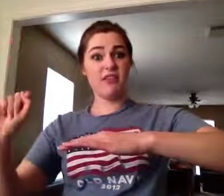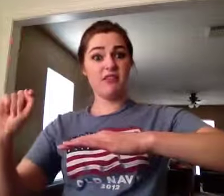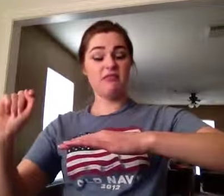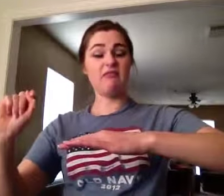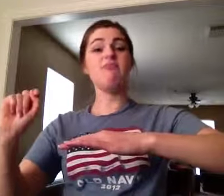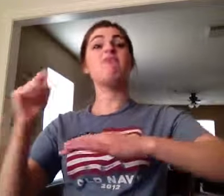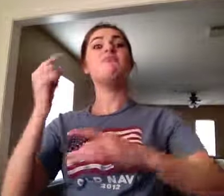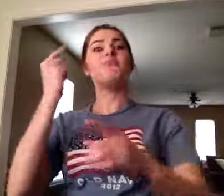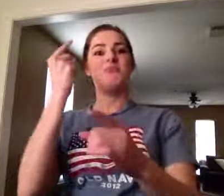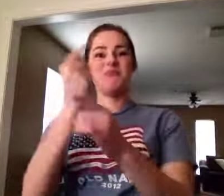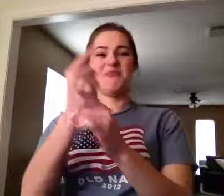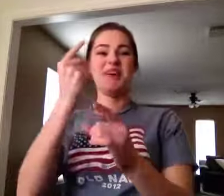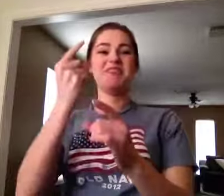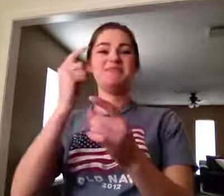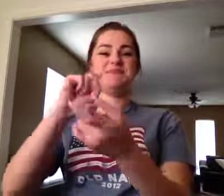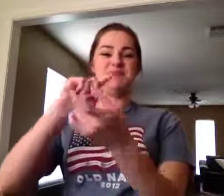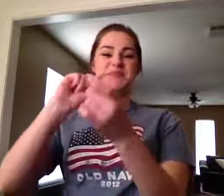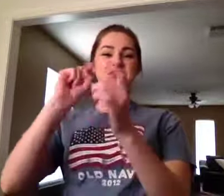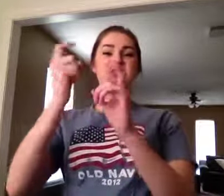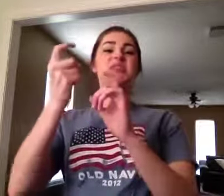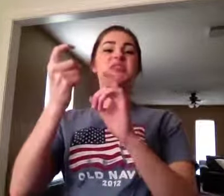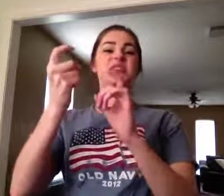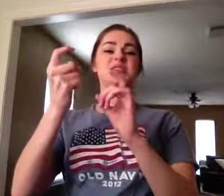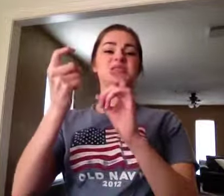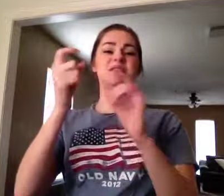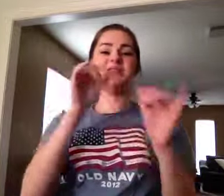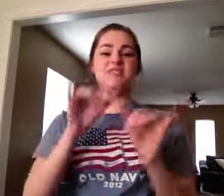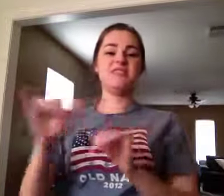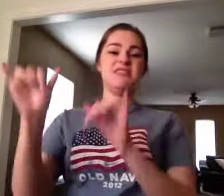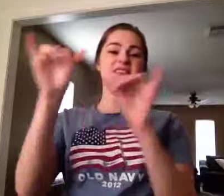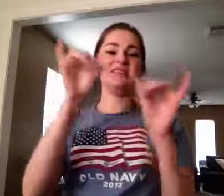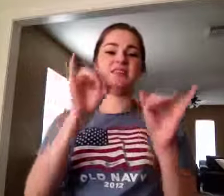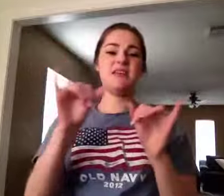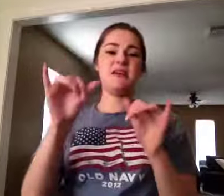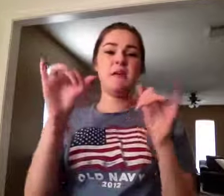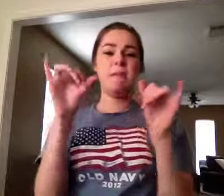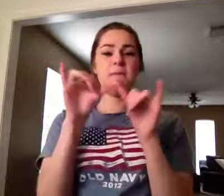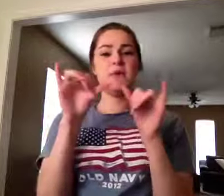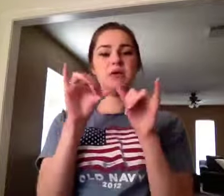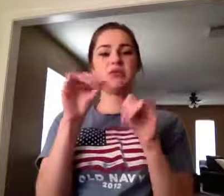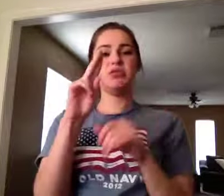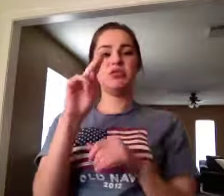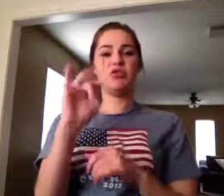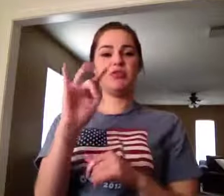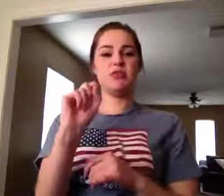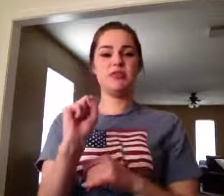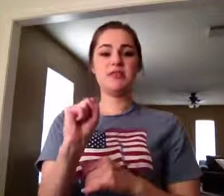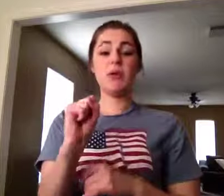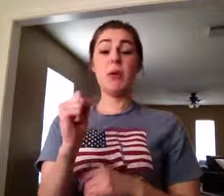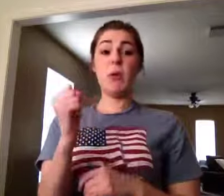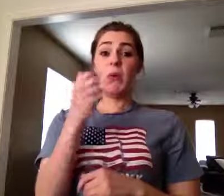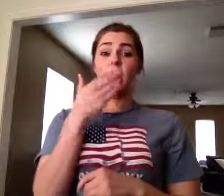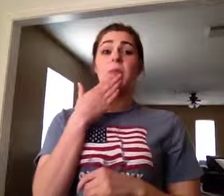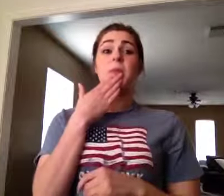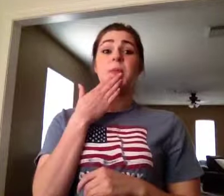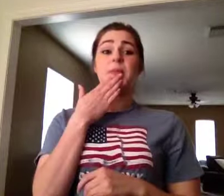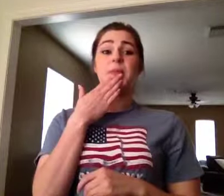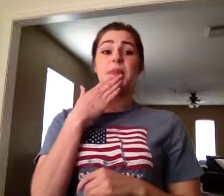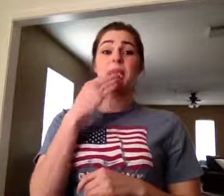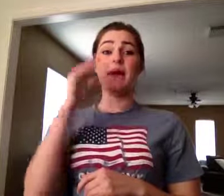to end up with consistent units of measurement. Oops, that's the bell. We'll just have to pick this up where we